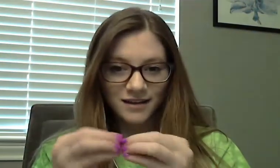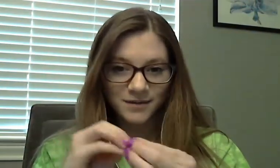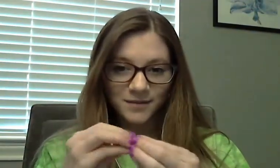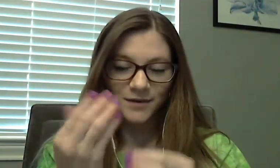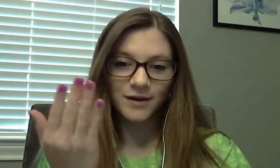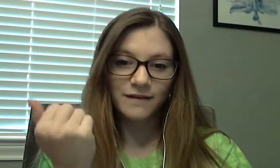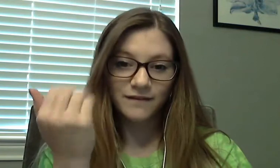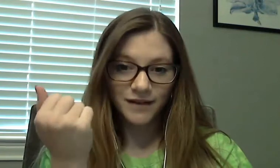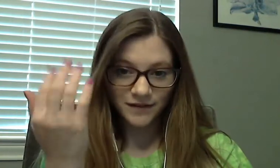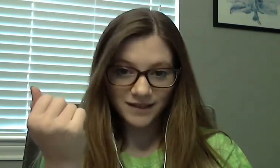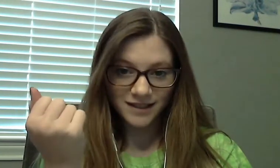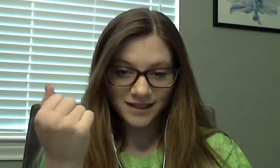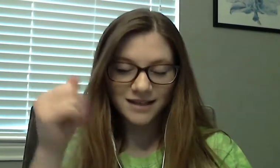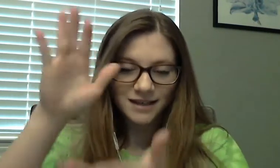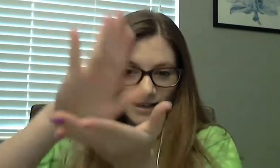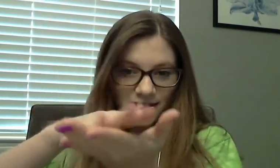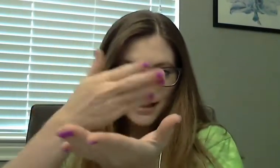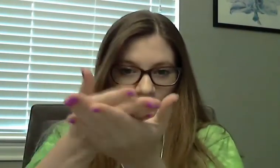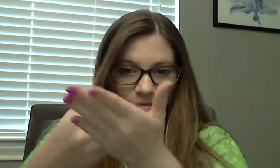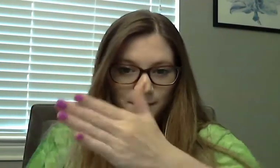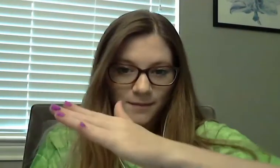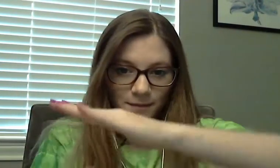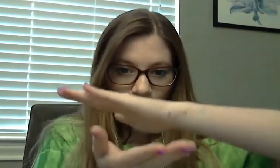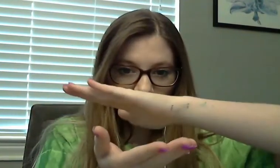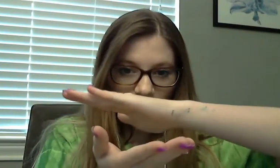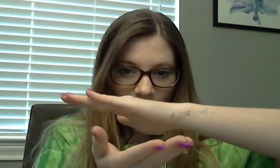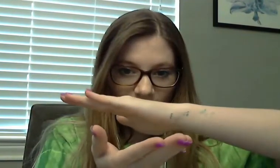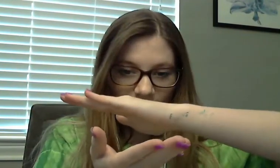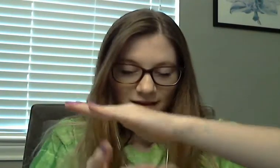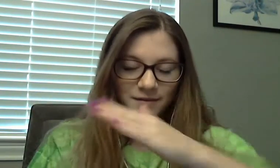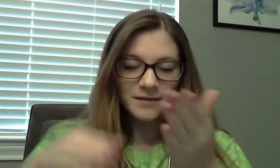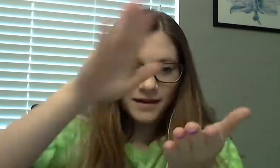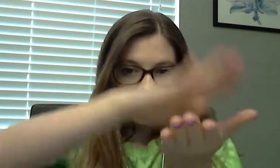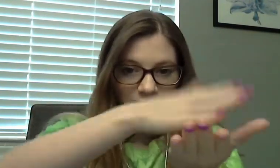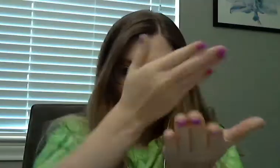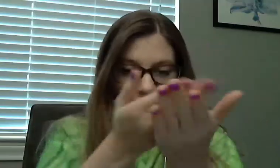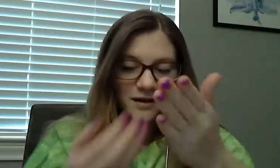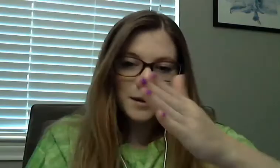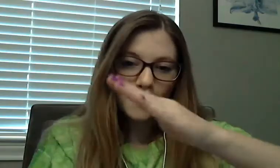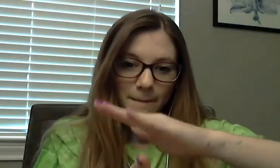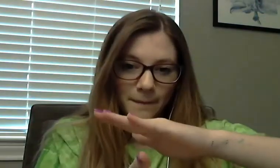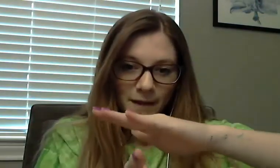And number 15, baking. You're cooking and then you're putting it into the oven.